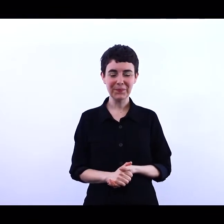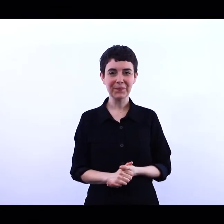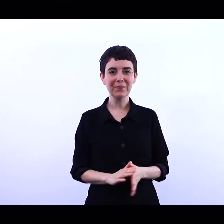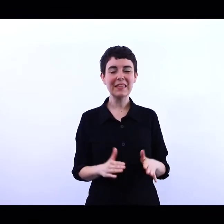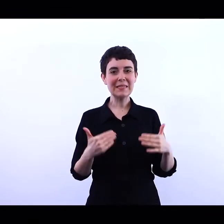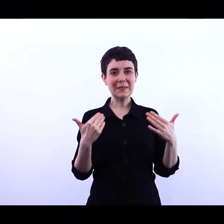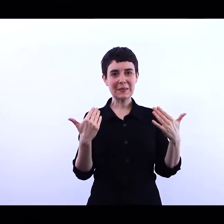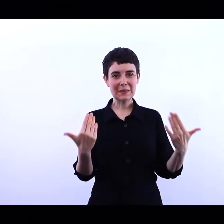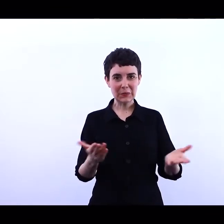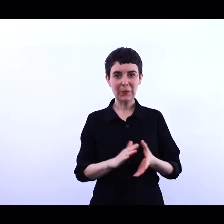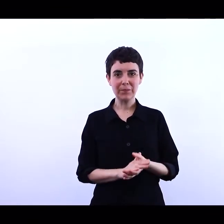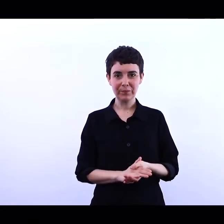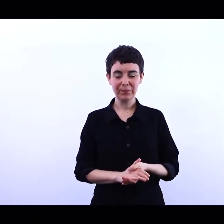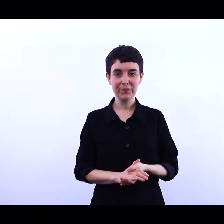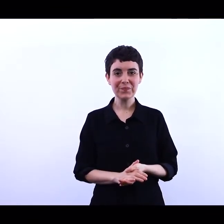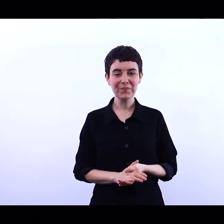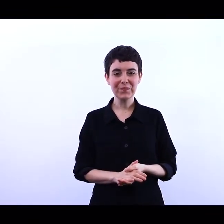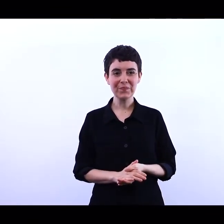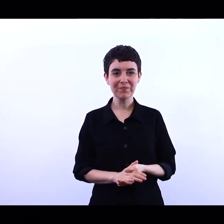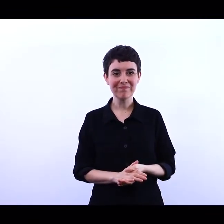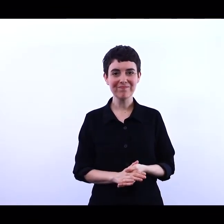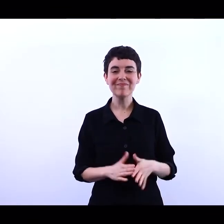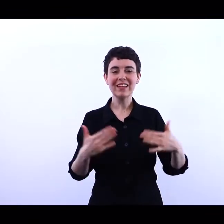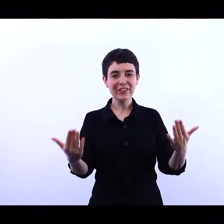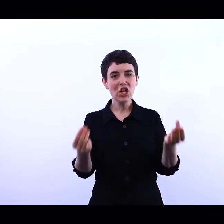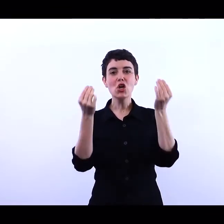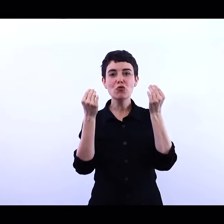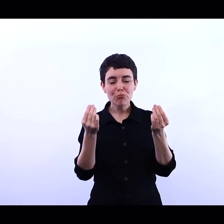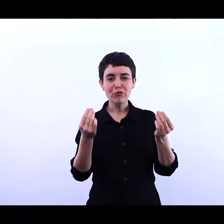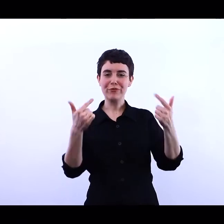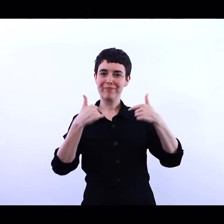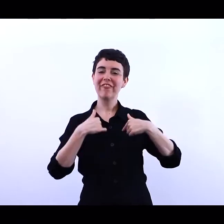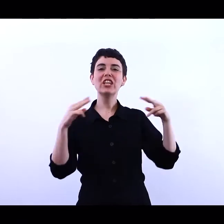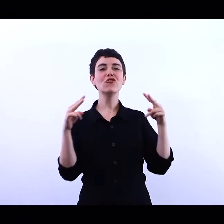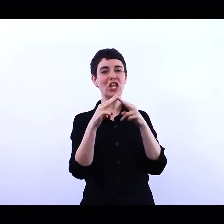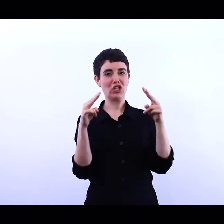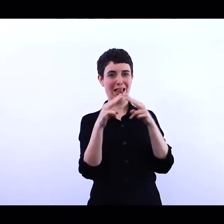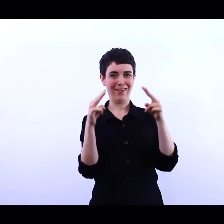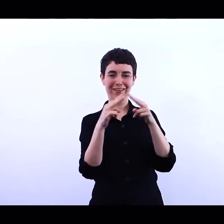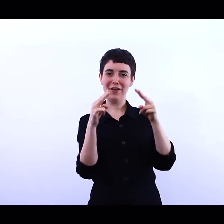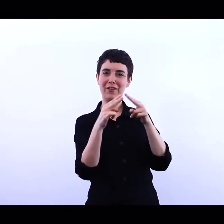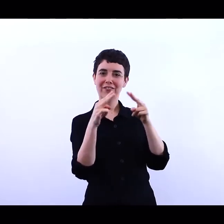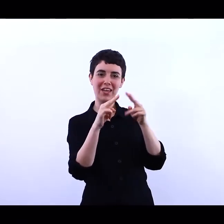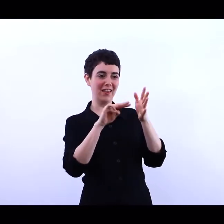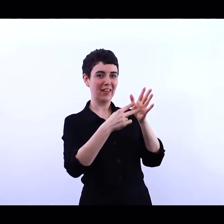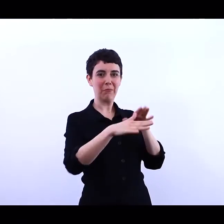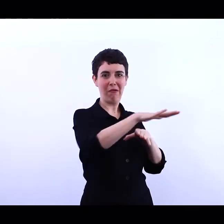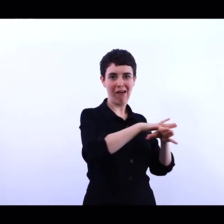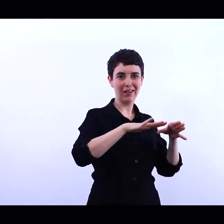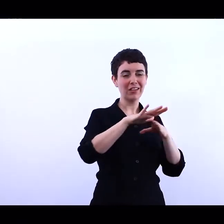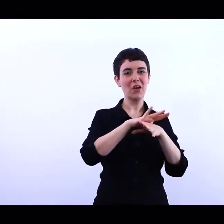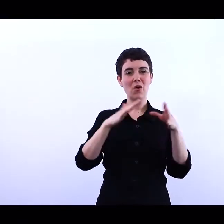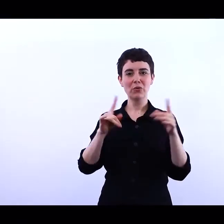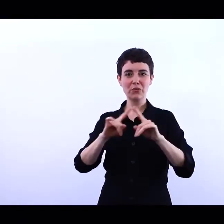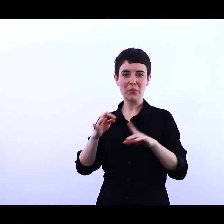So I have worked at this intersection of technology and social change for over 15 years, but